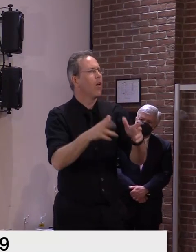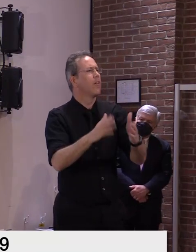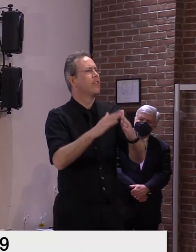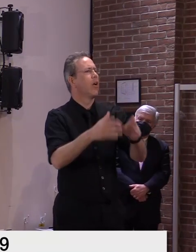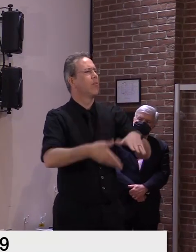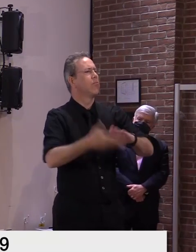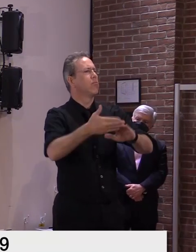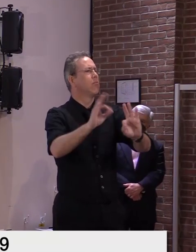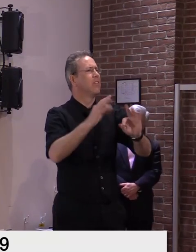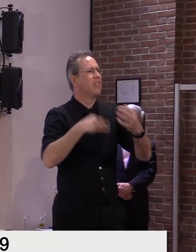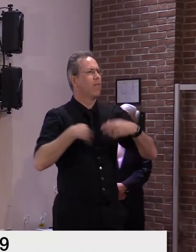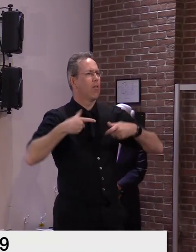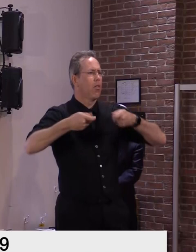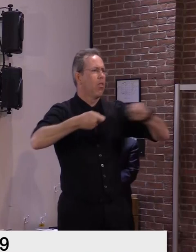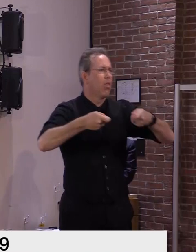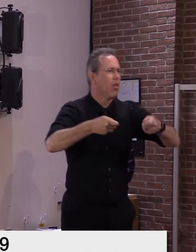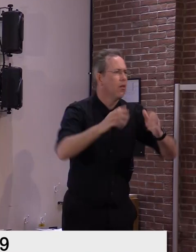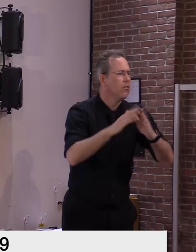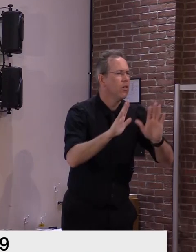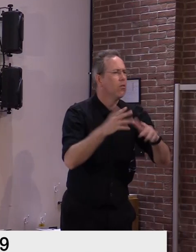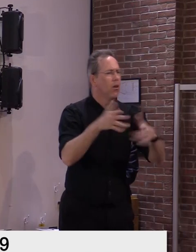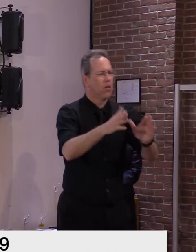the Active 50 portion of that.